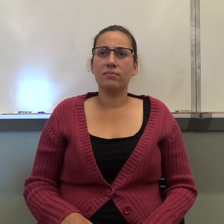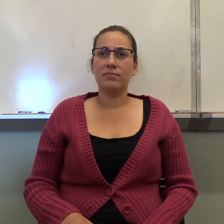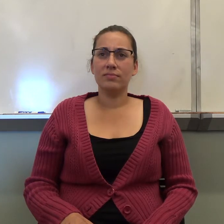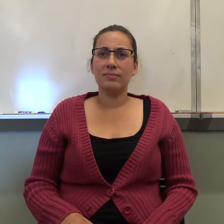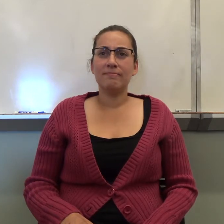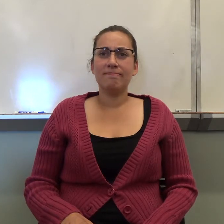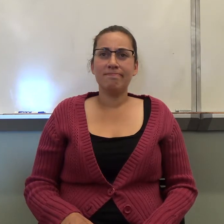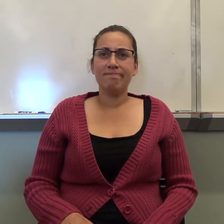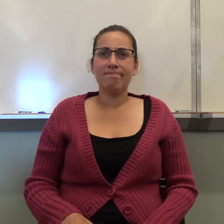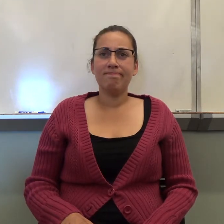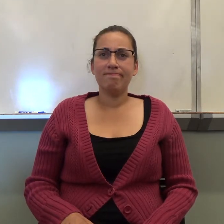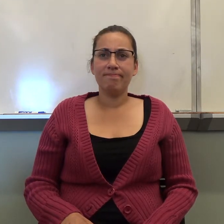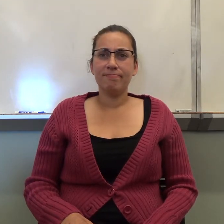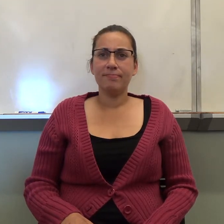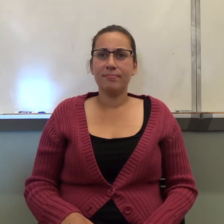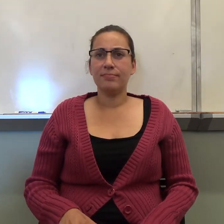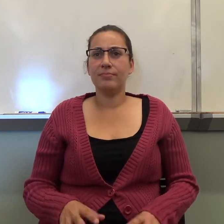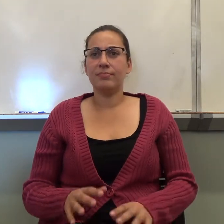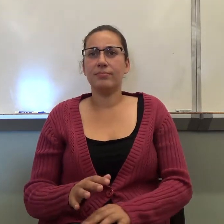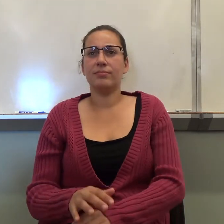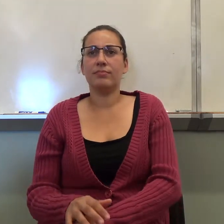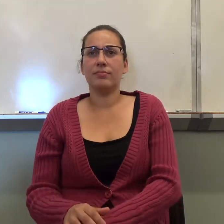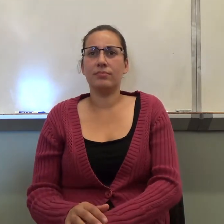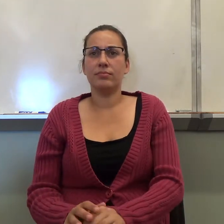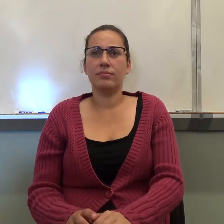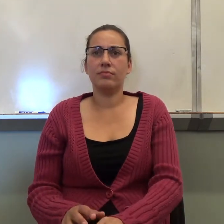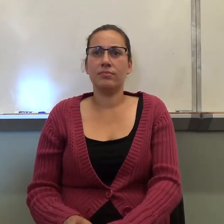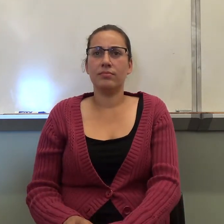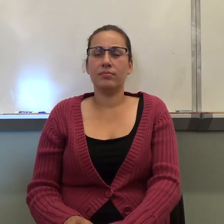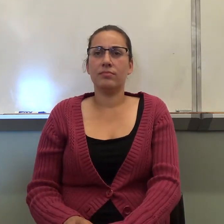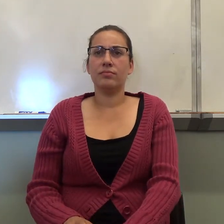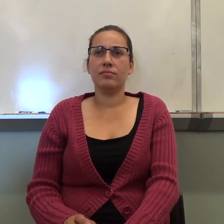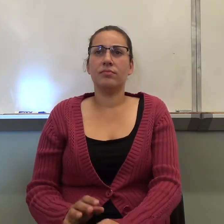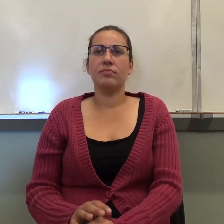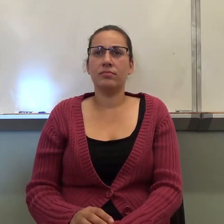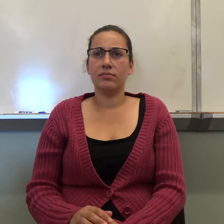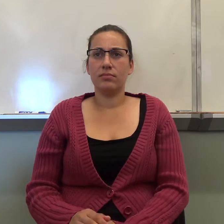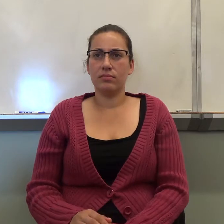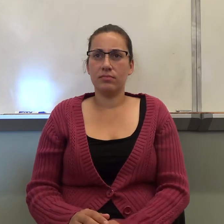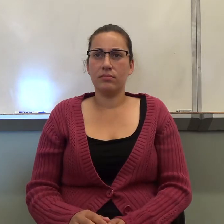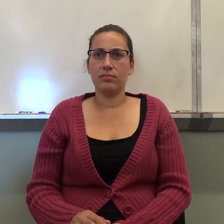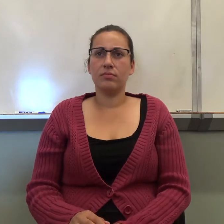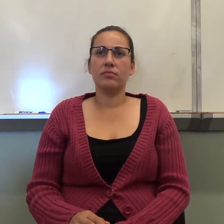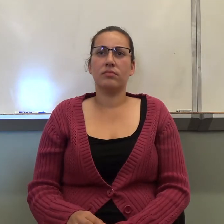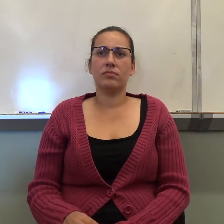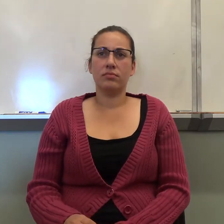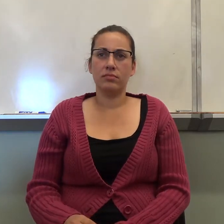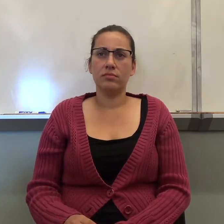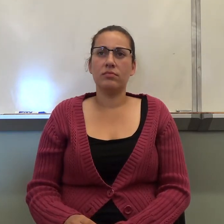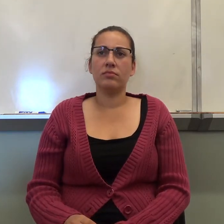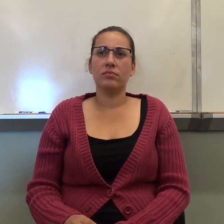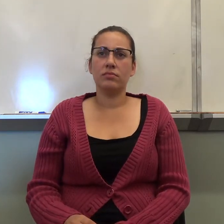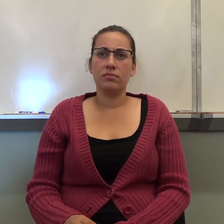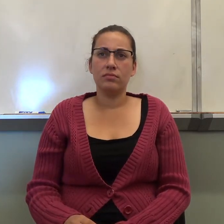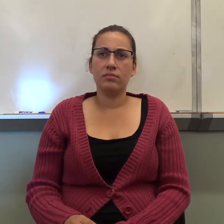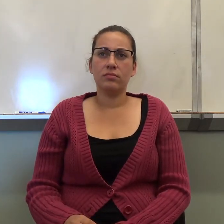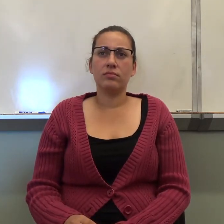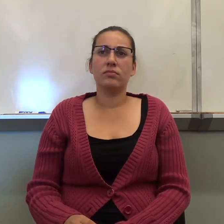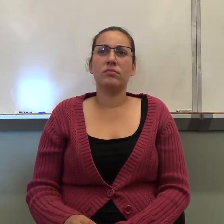invisible 1 that multiplies everything. There's one w there, and you're subtracting 1 w. So a minus 15 plus 4 is a